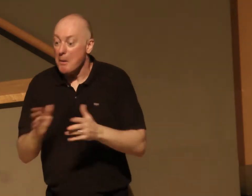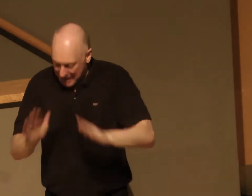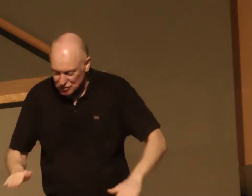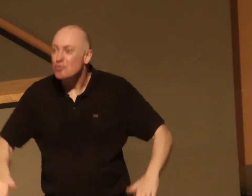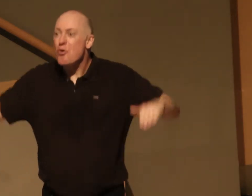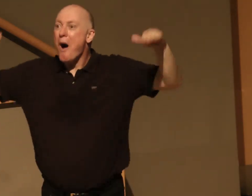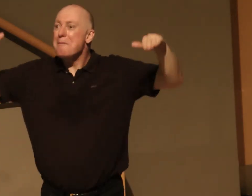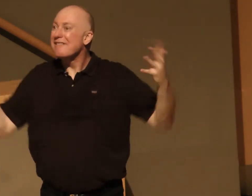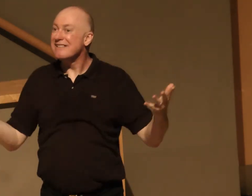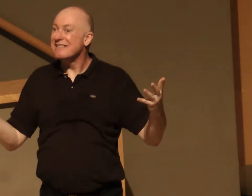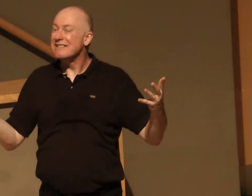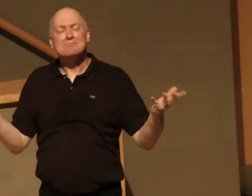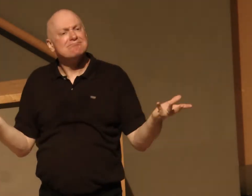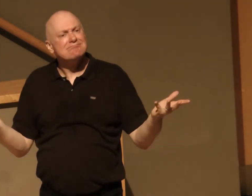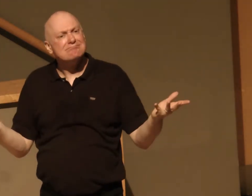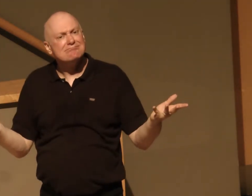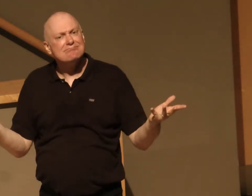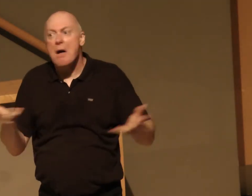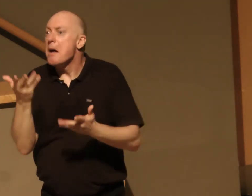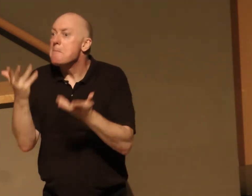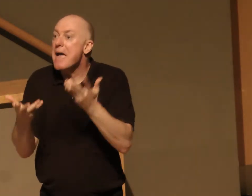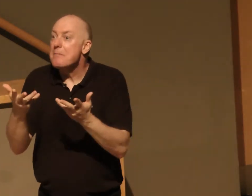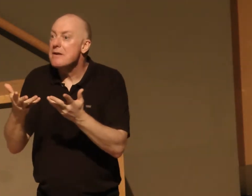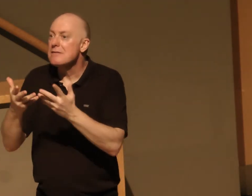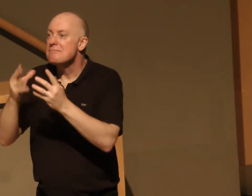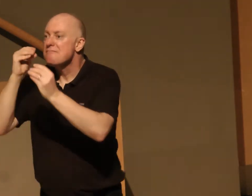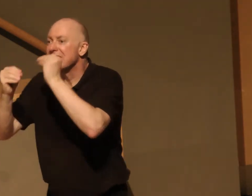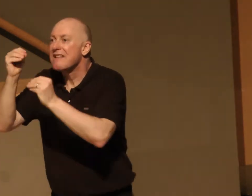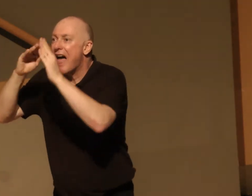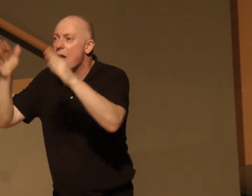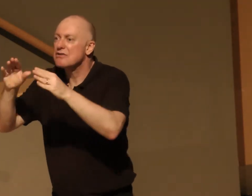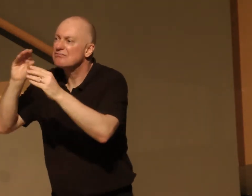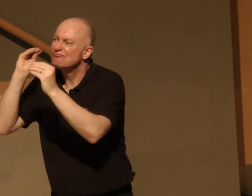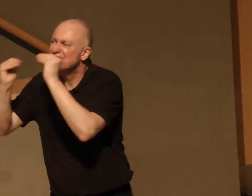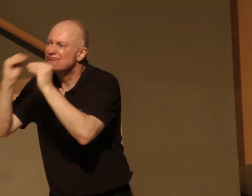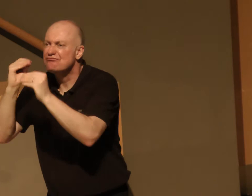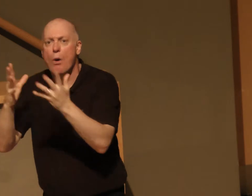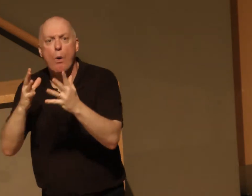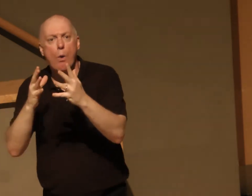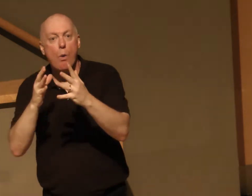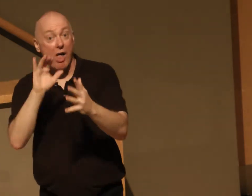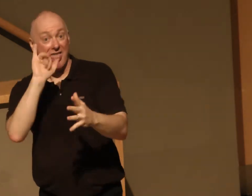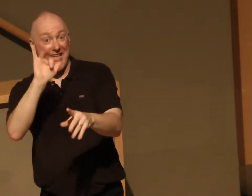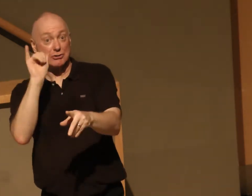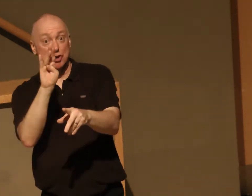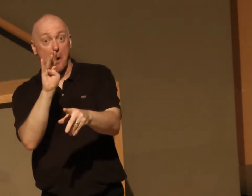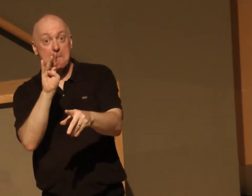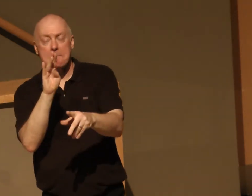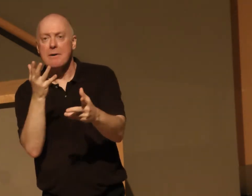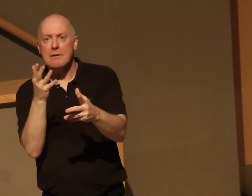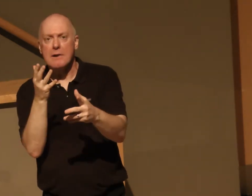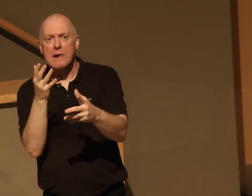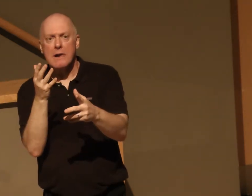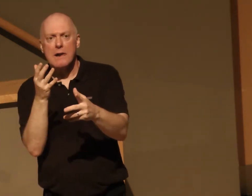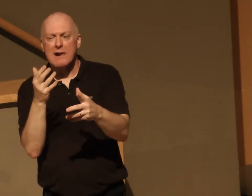succeed. Maybe that renovation. Maybe that job. Such a low bar.